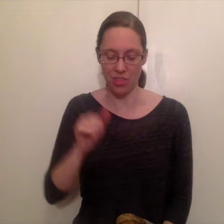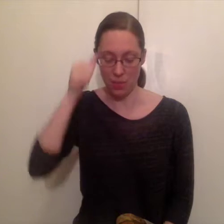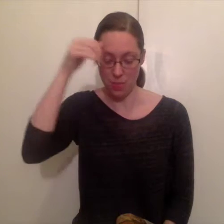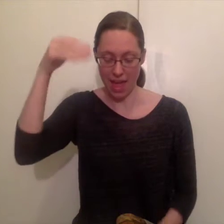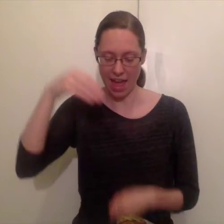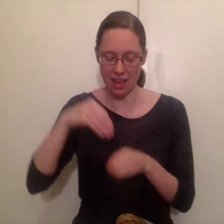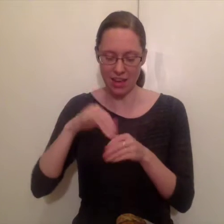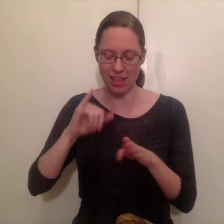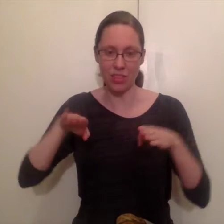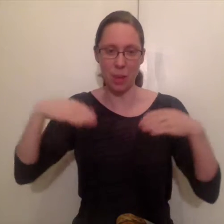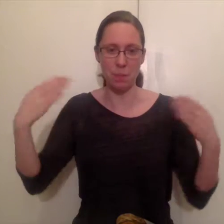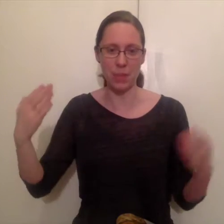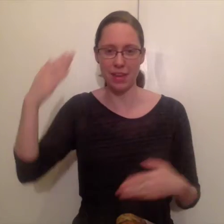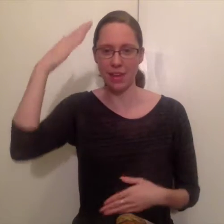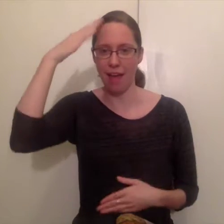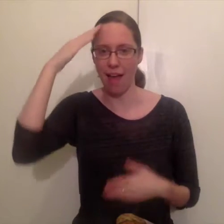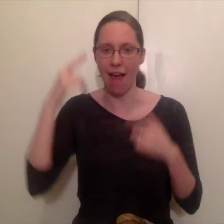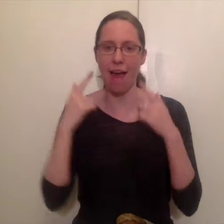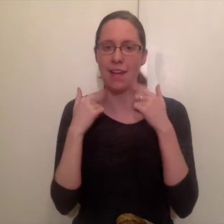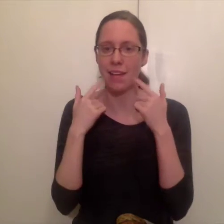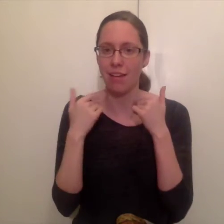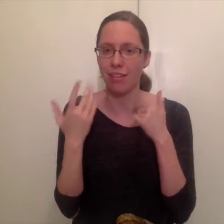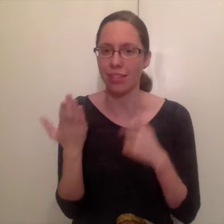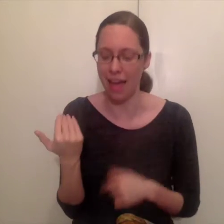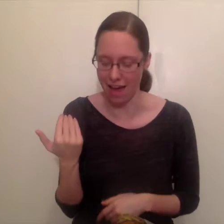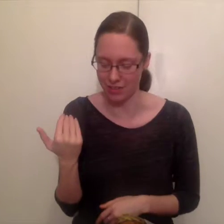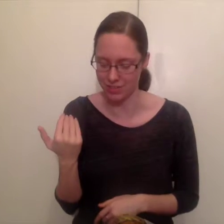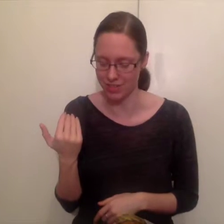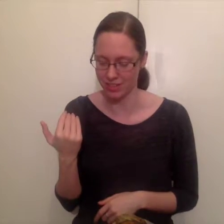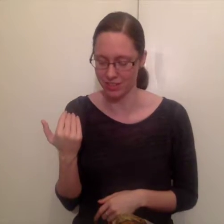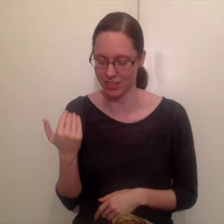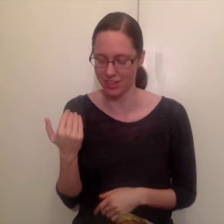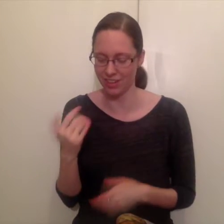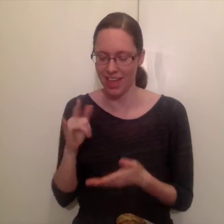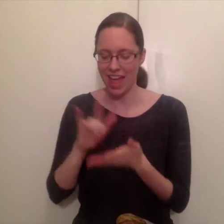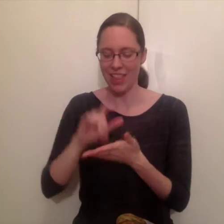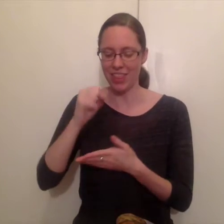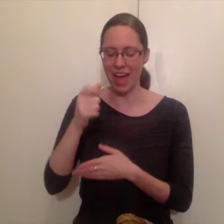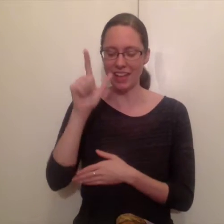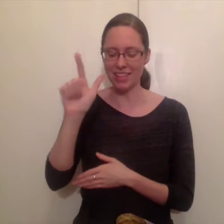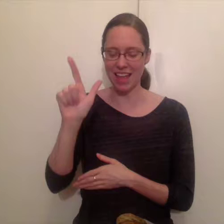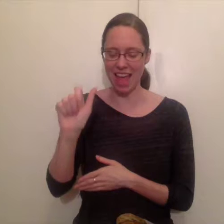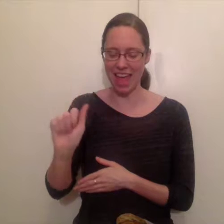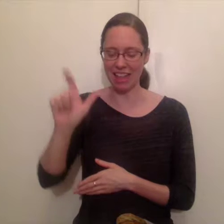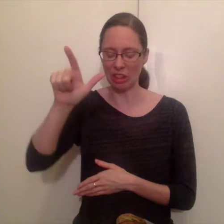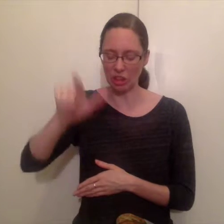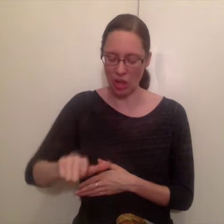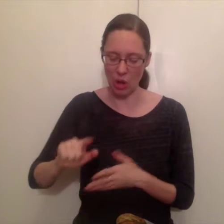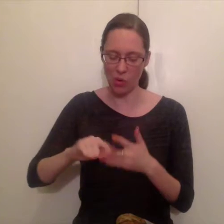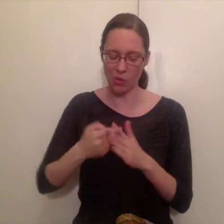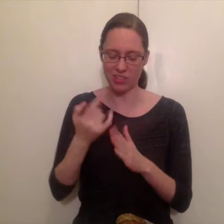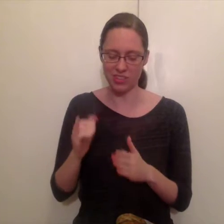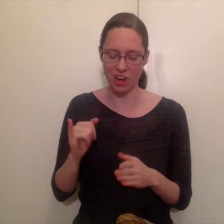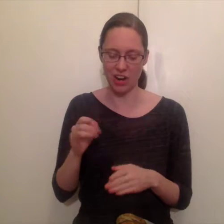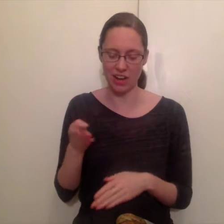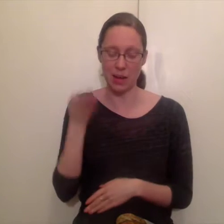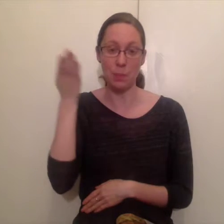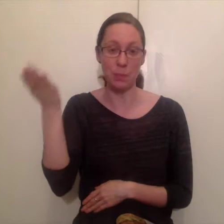The man in the big hat laughed. "That's a low starting